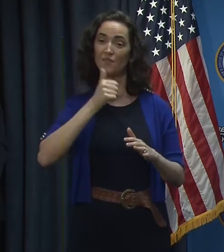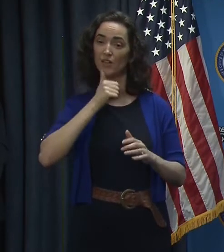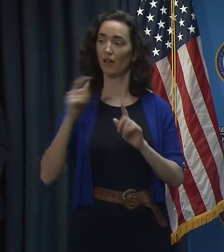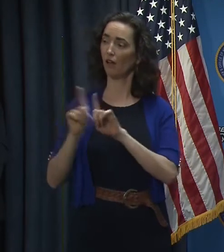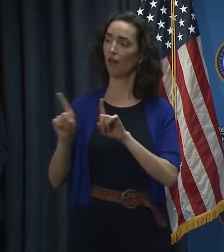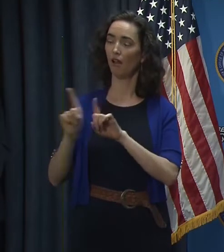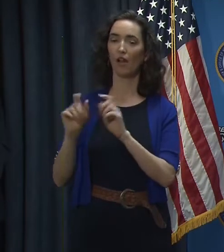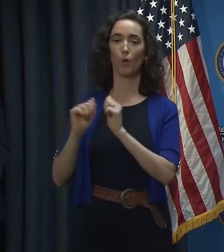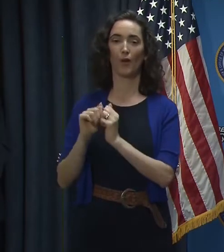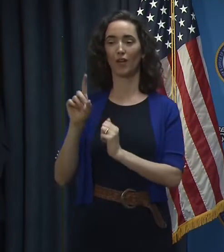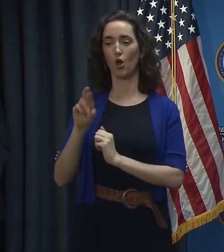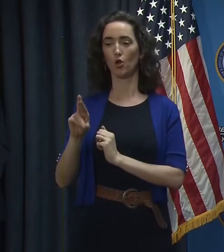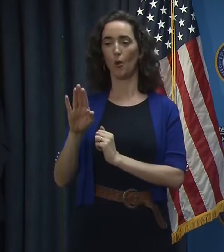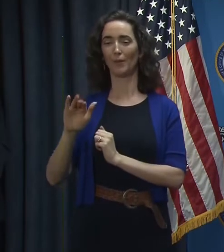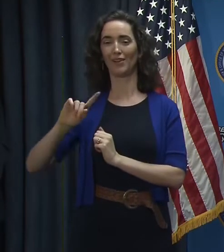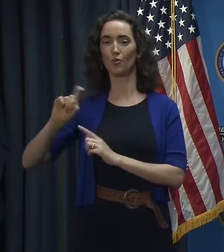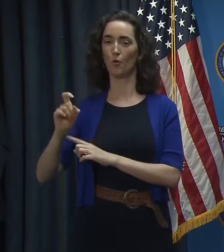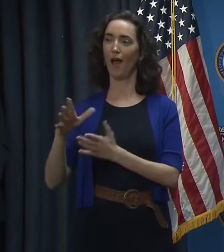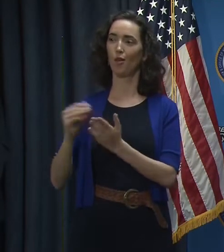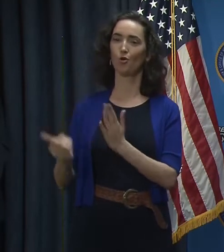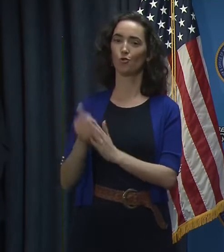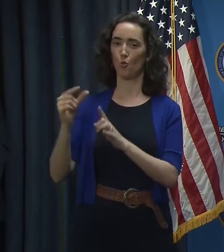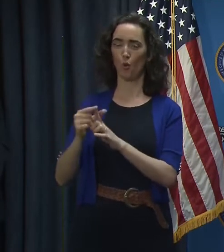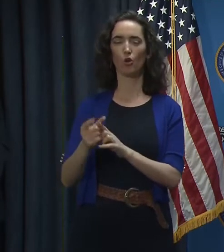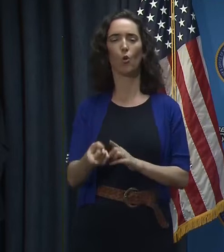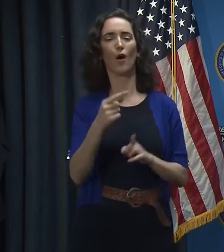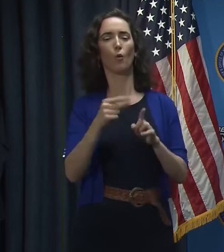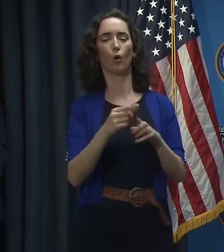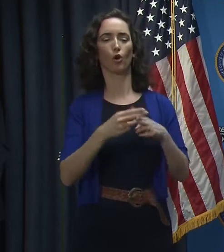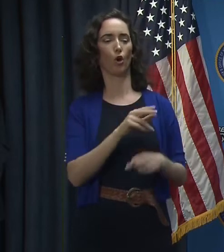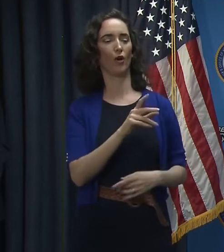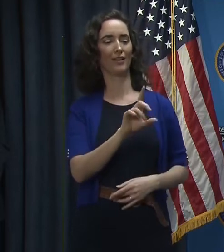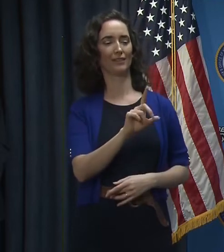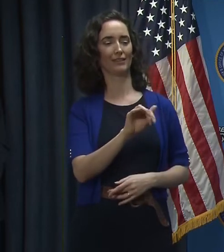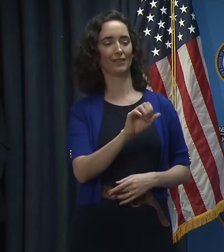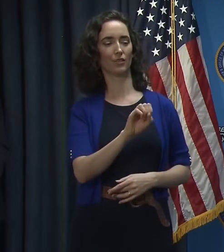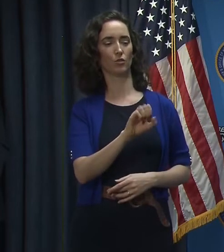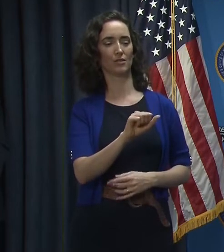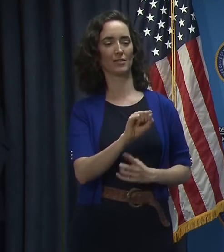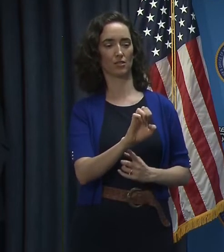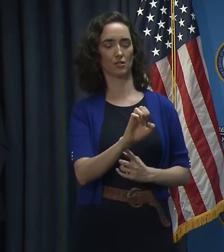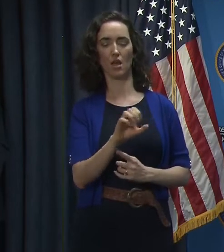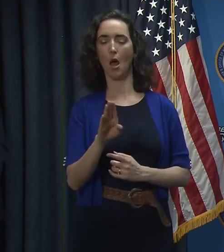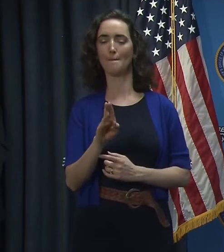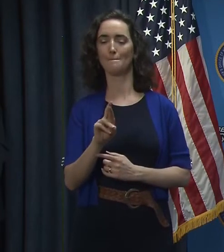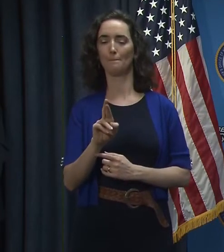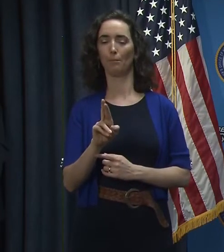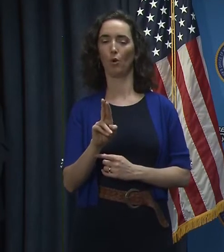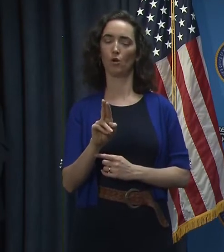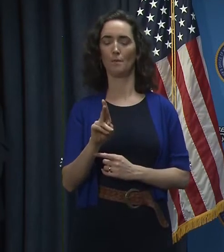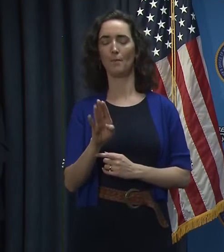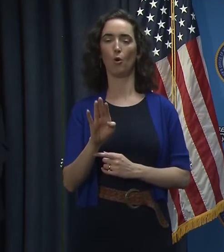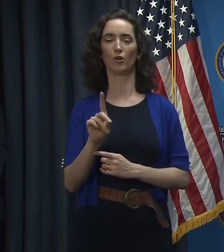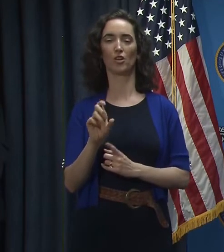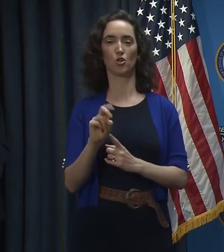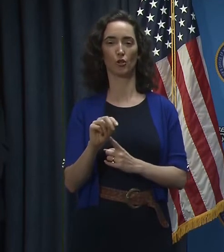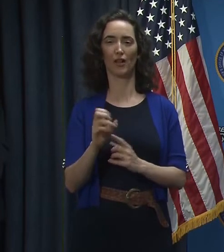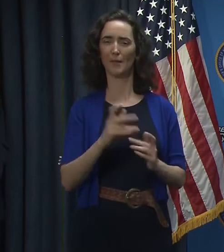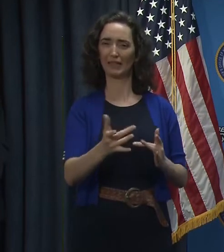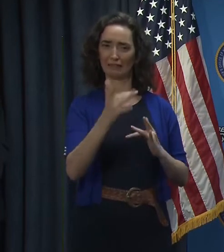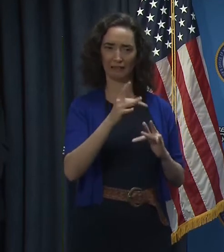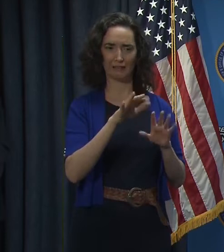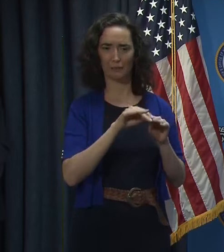I learn a lot of new terminology. But the disease burden in Louisiana is just substantially higher than it is in